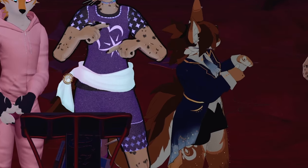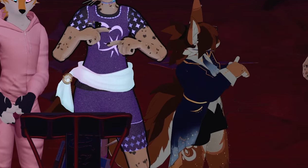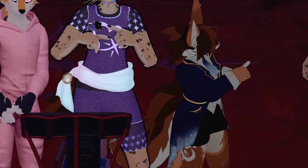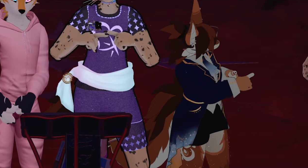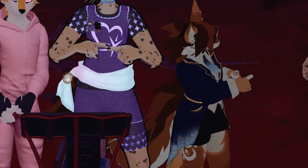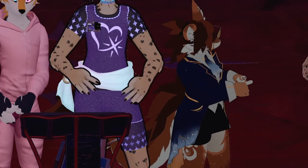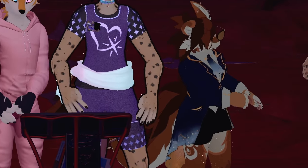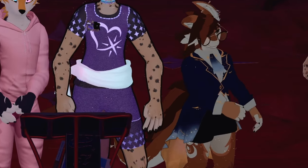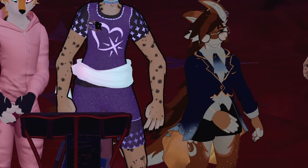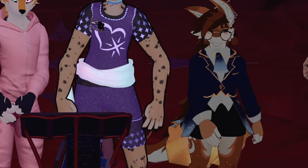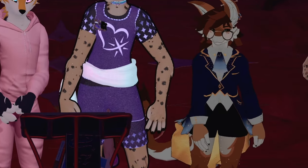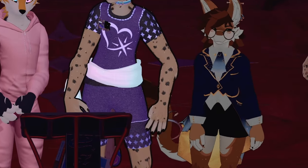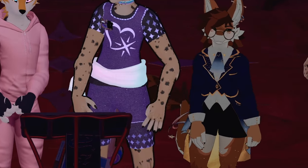sign language.